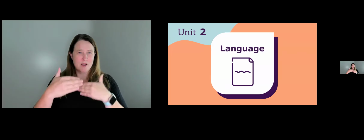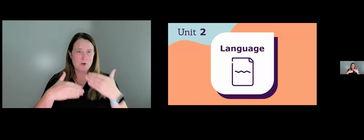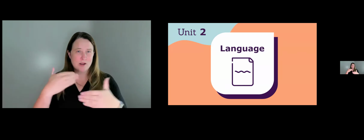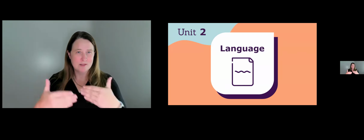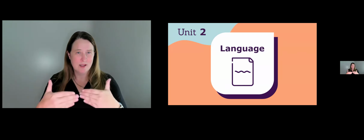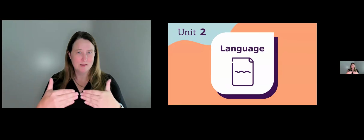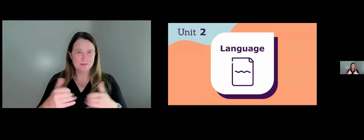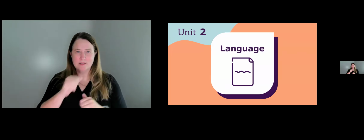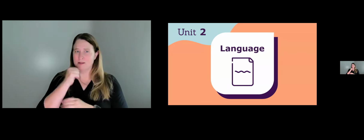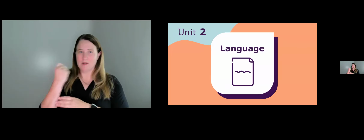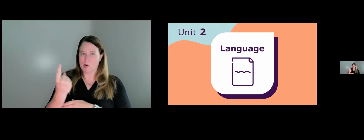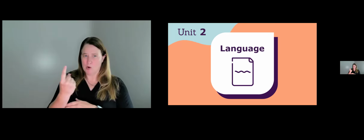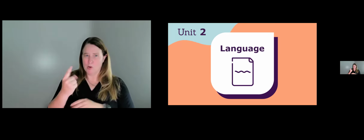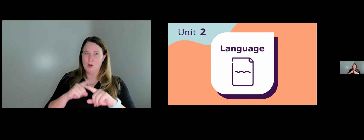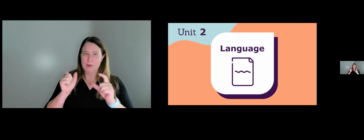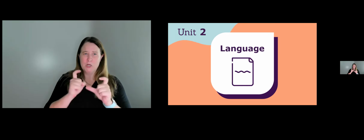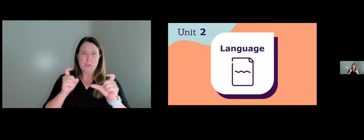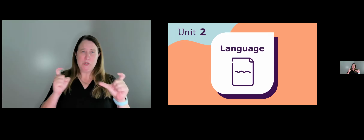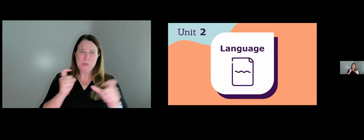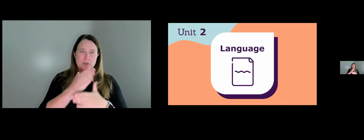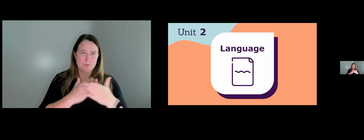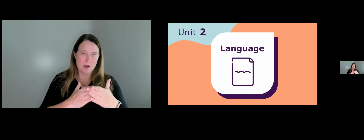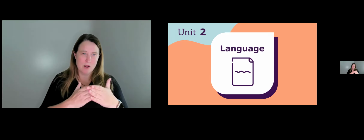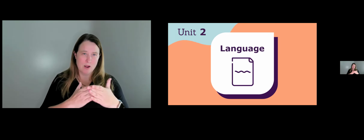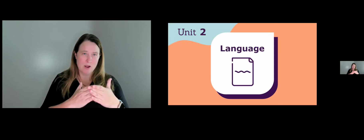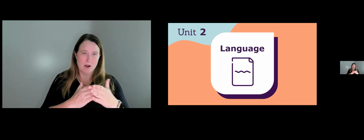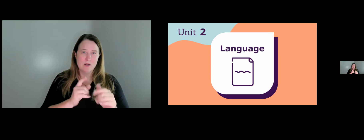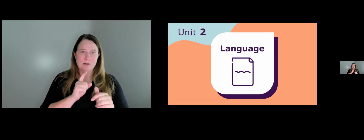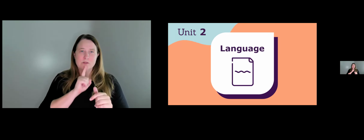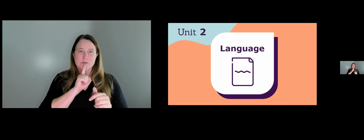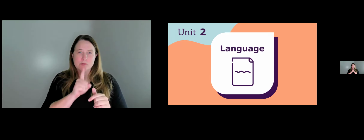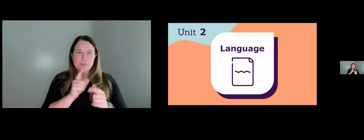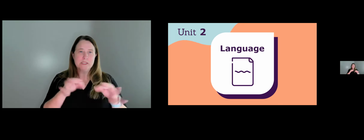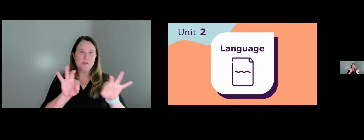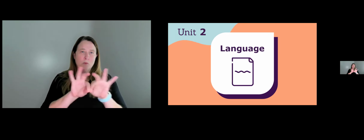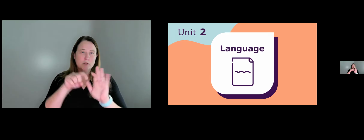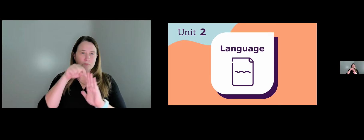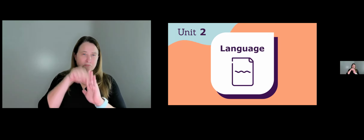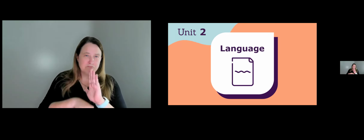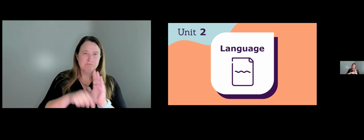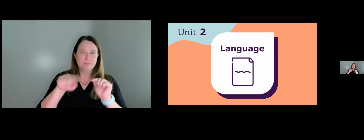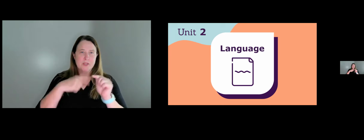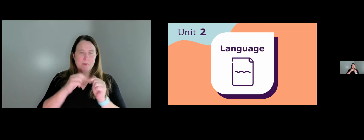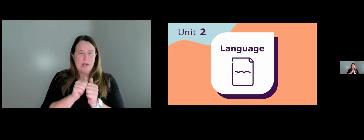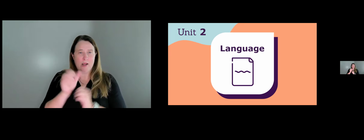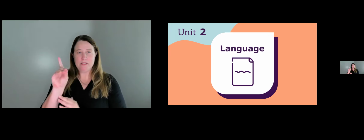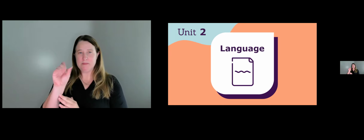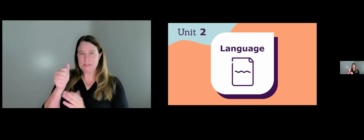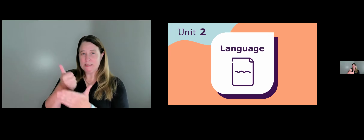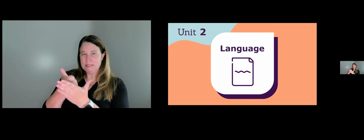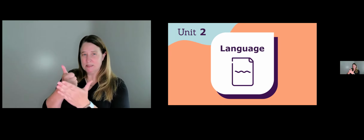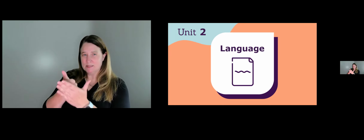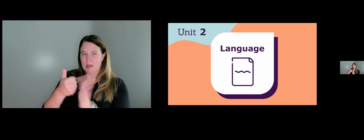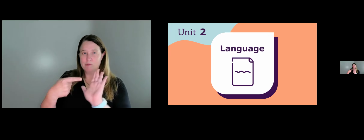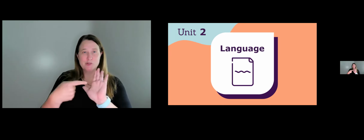language is a huge part of that process. Not always, but a huge part. It's not all of it, but it's huge. So it's really